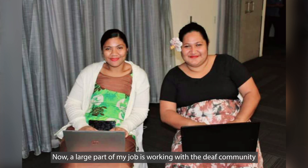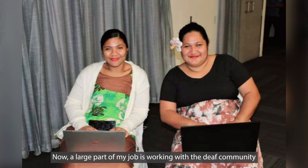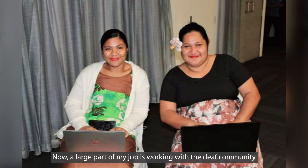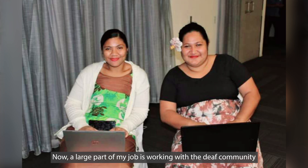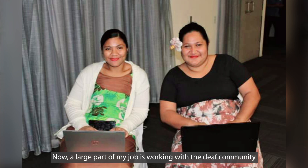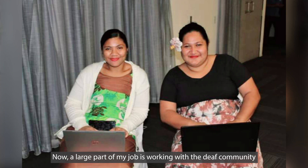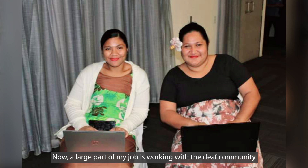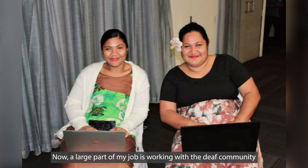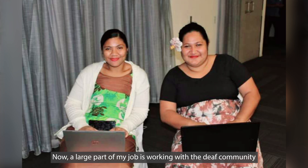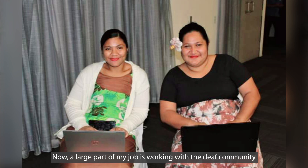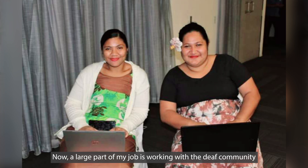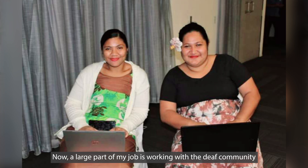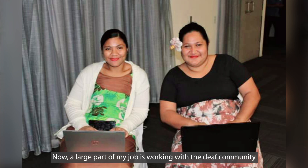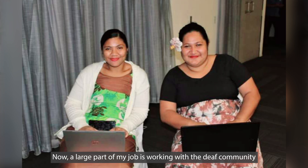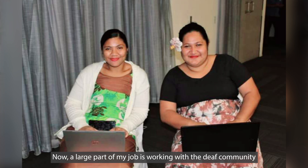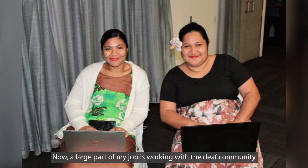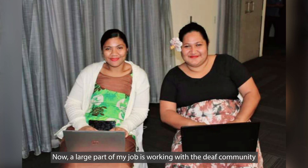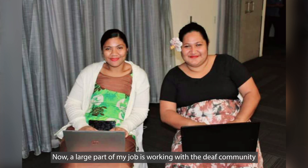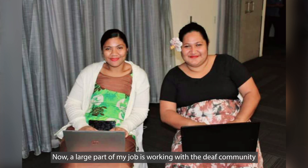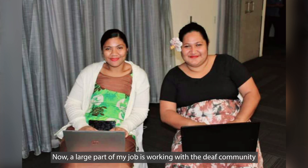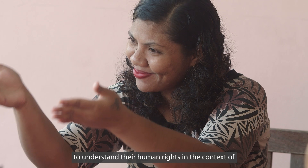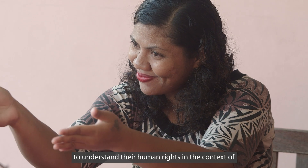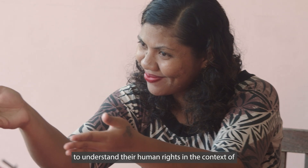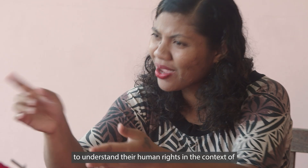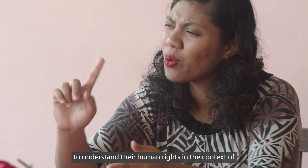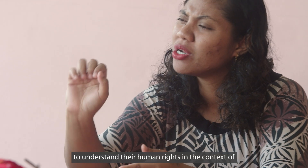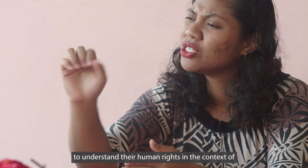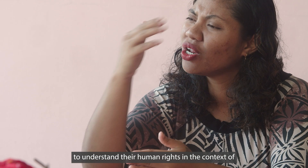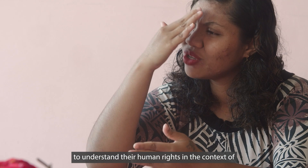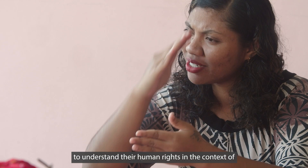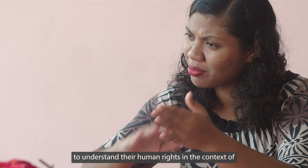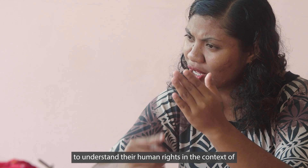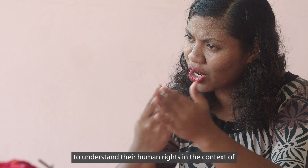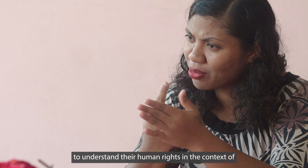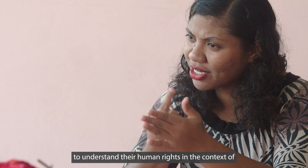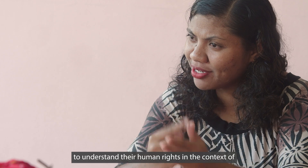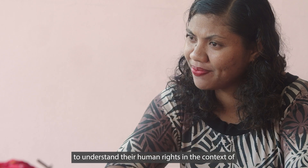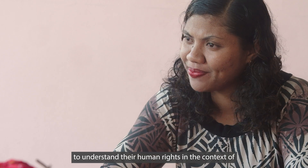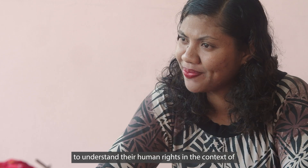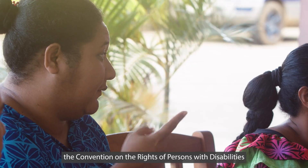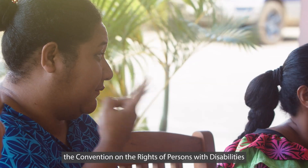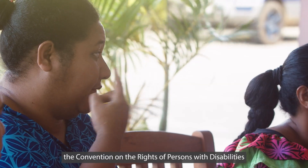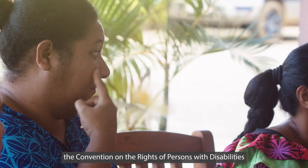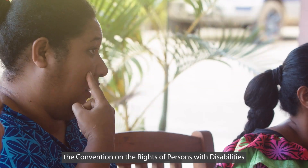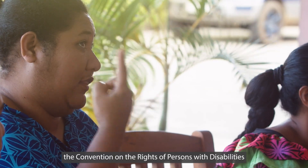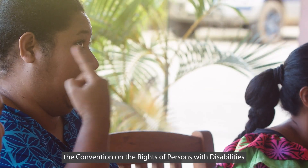Now, a large part of my job is working with the deaf community to understand their human rights in the context of the Convention on the Rights